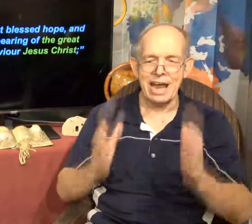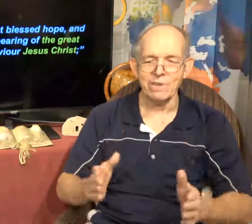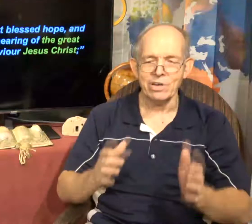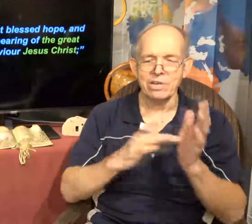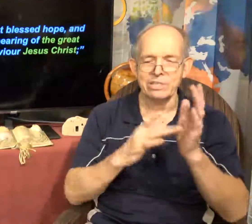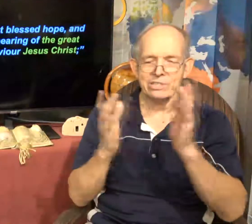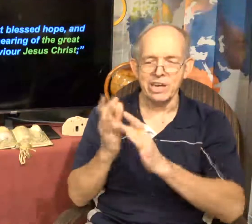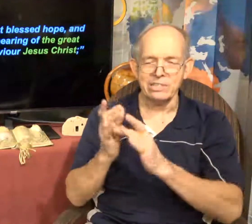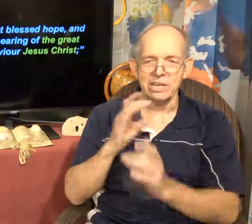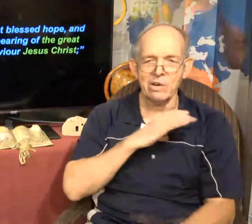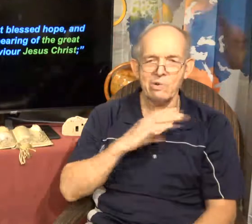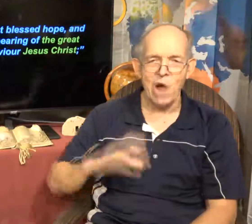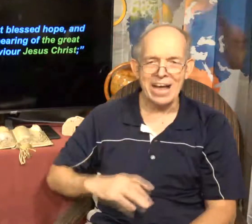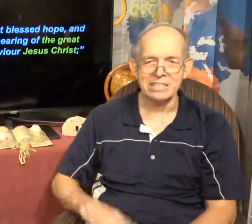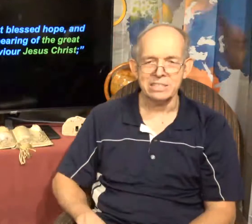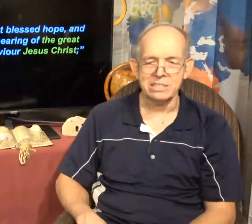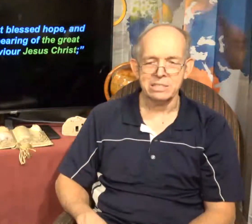Savior Jesus Christ.